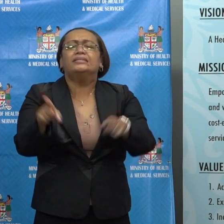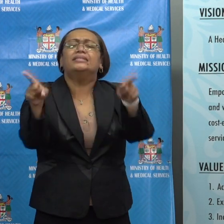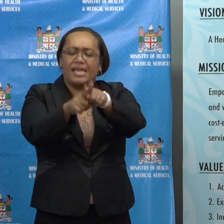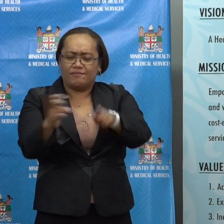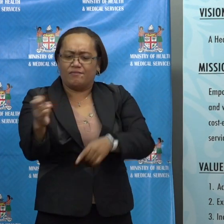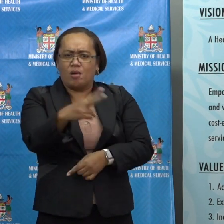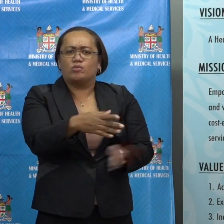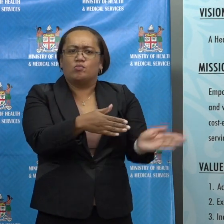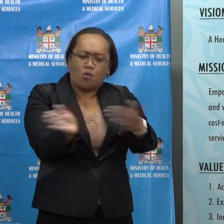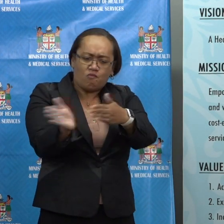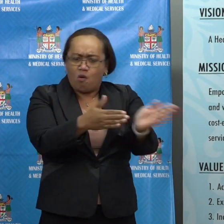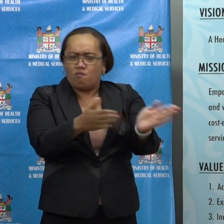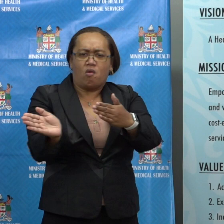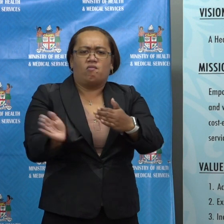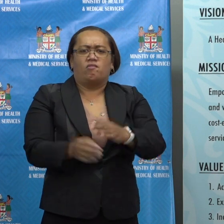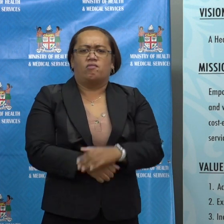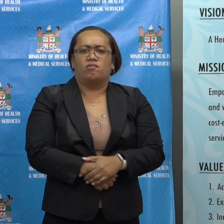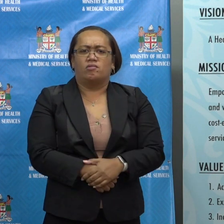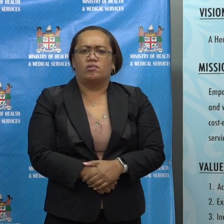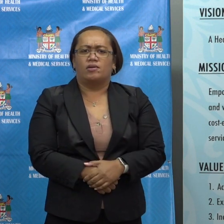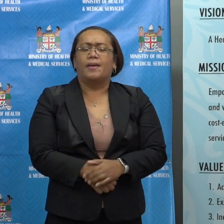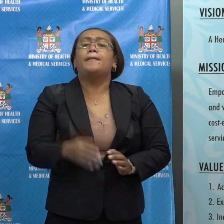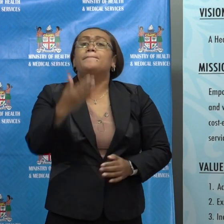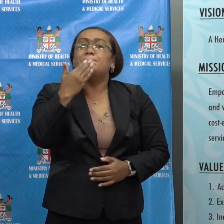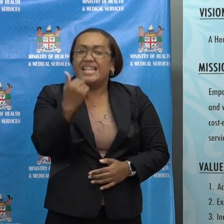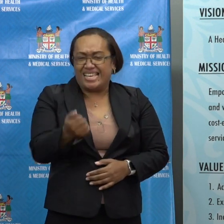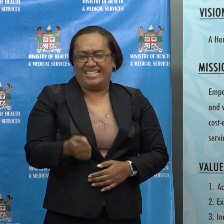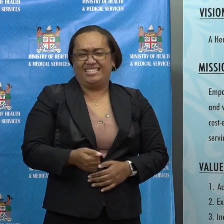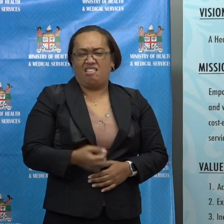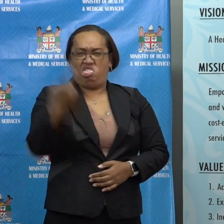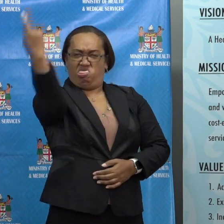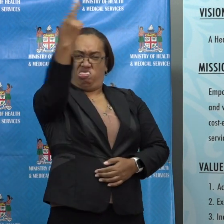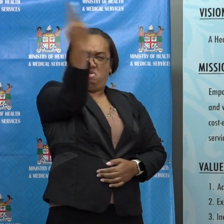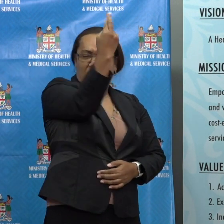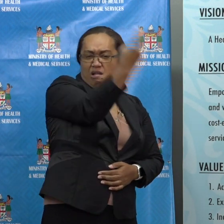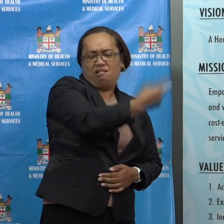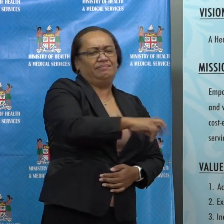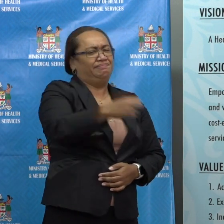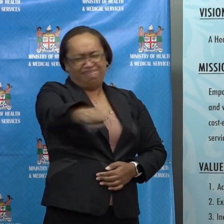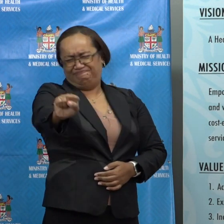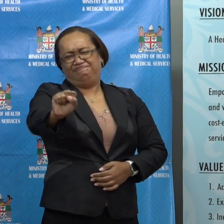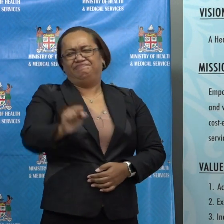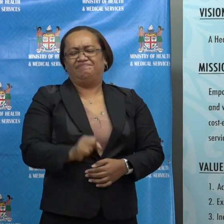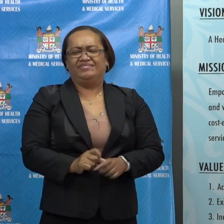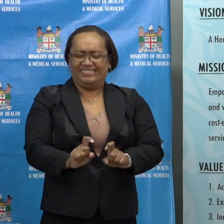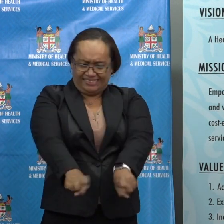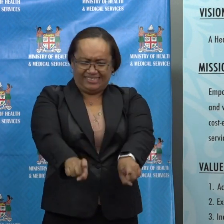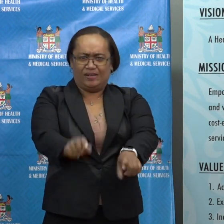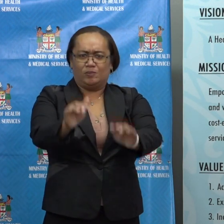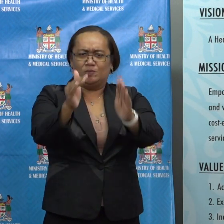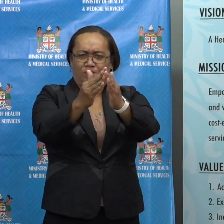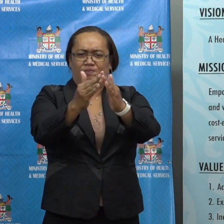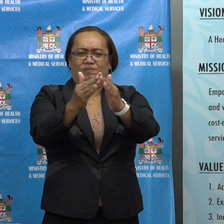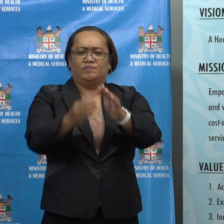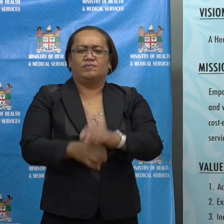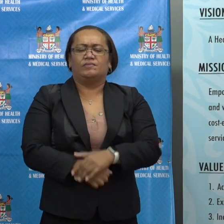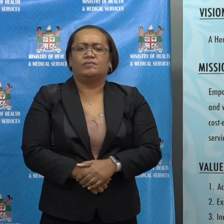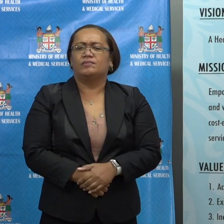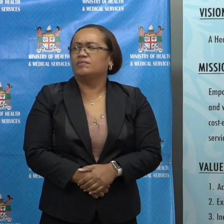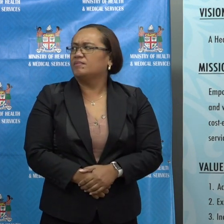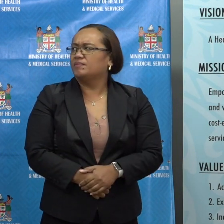stop all non-essential movements. As a public health doctor, as a WHO